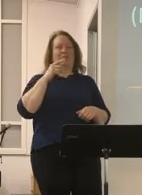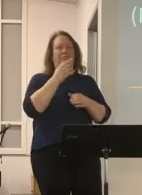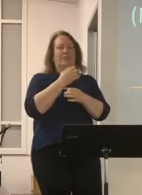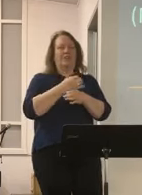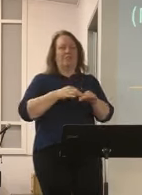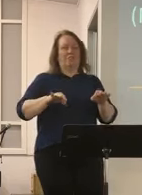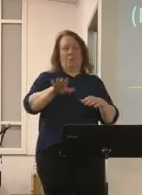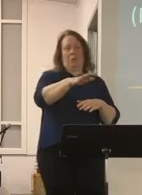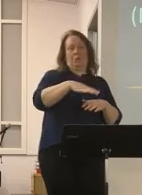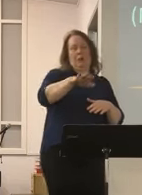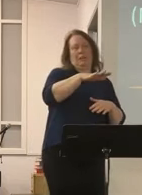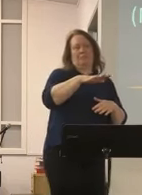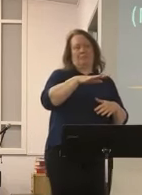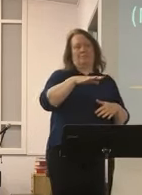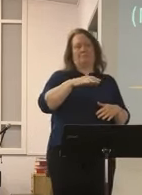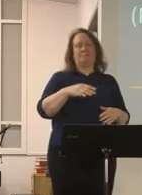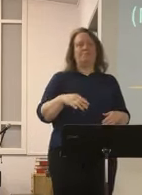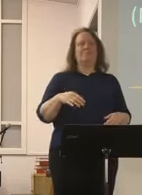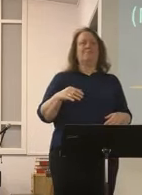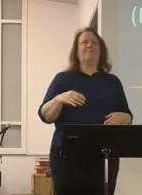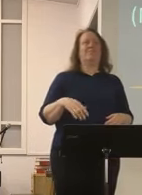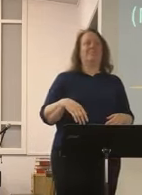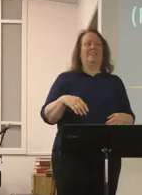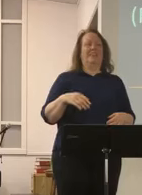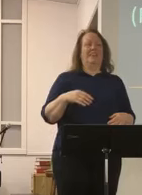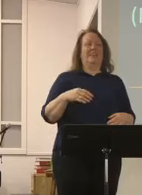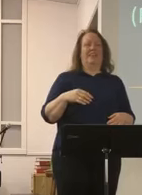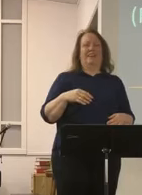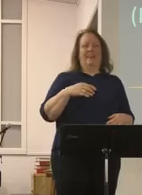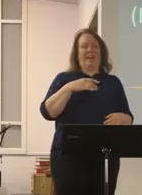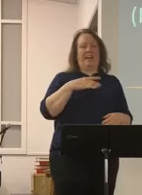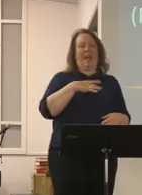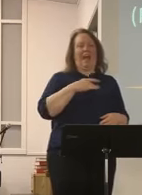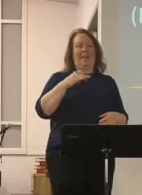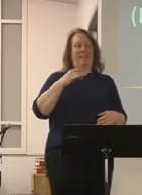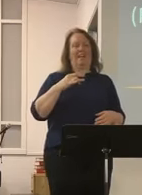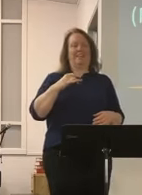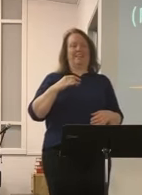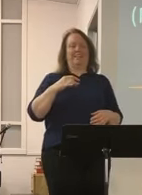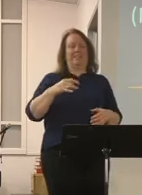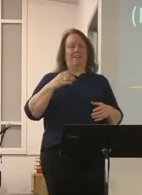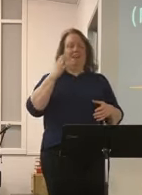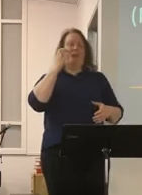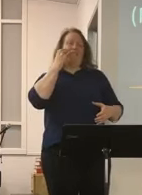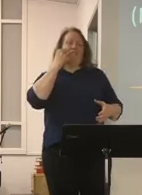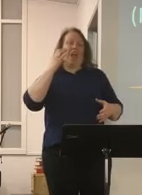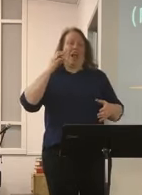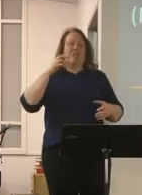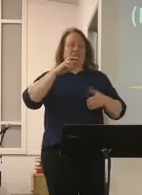fat chicken. Don't you? Nothing makes me more angry when I go to a chicken place and they give me little skinny